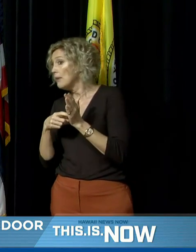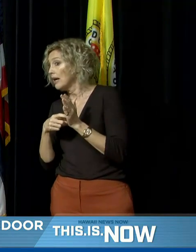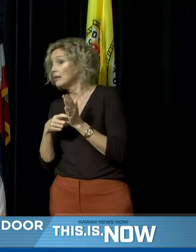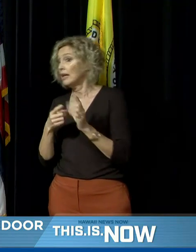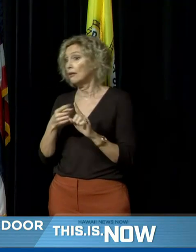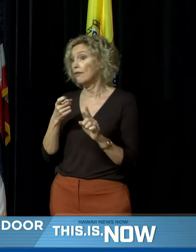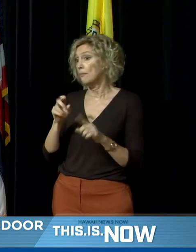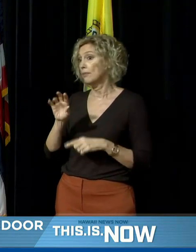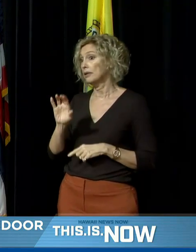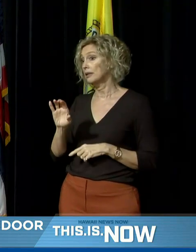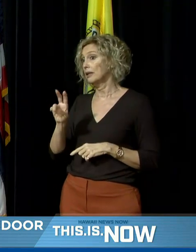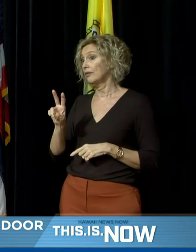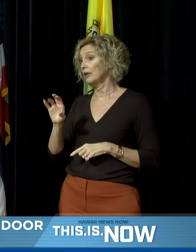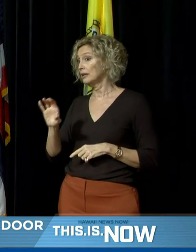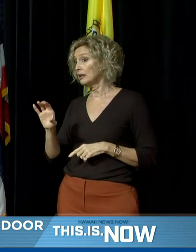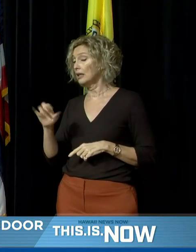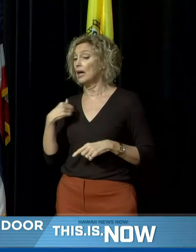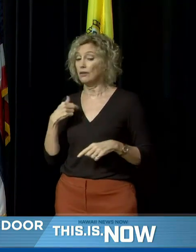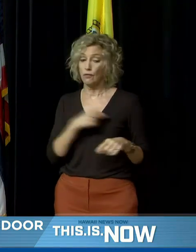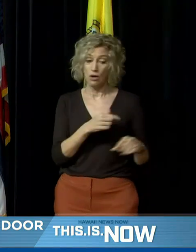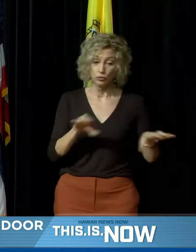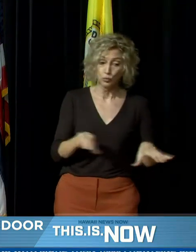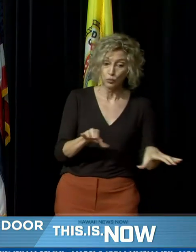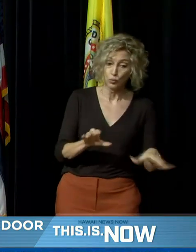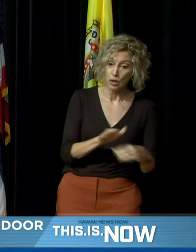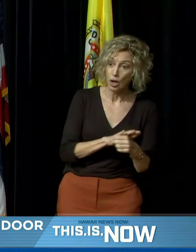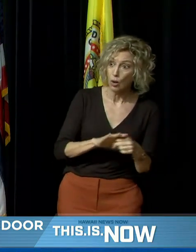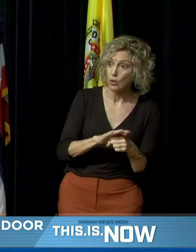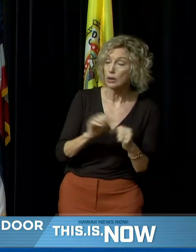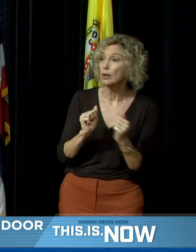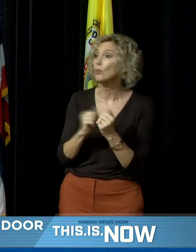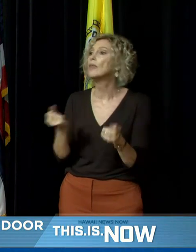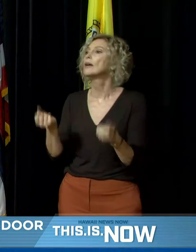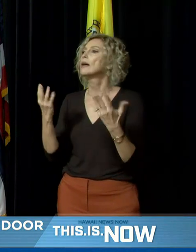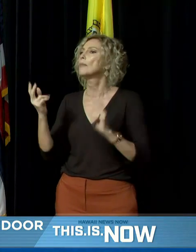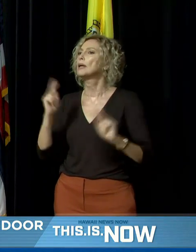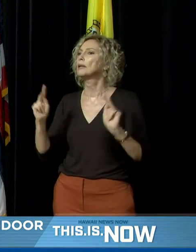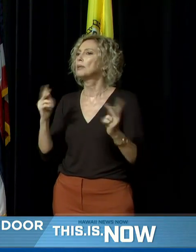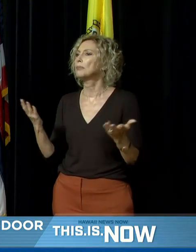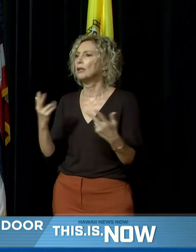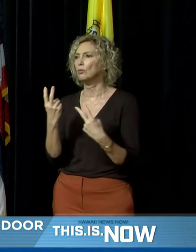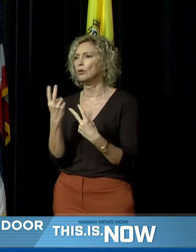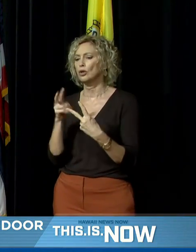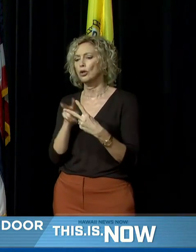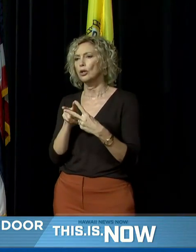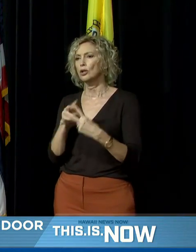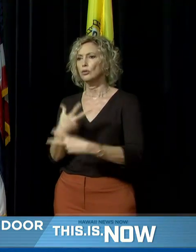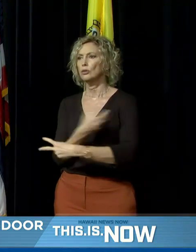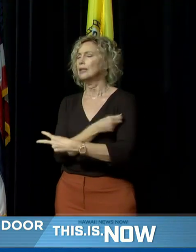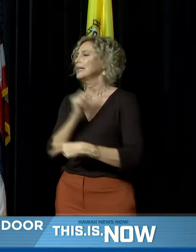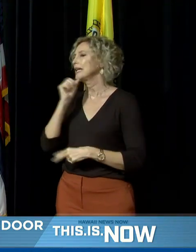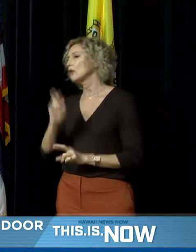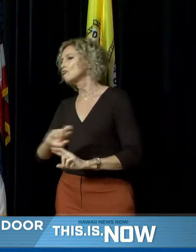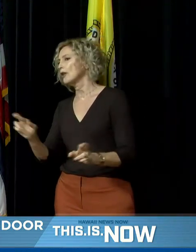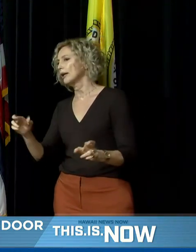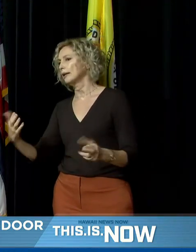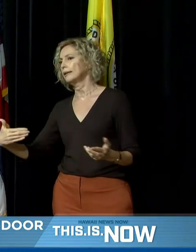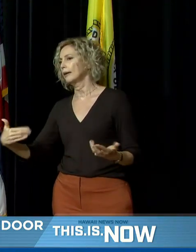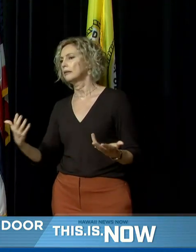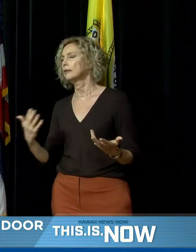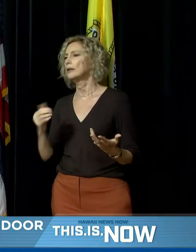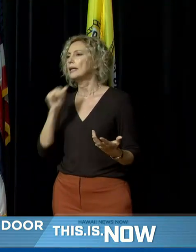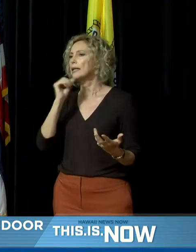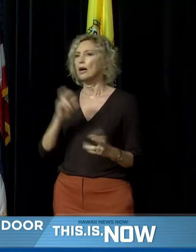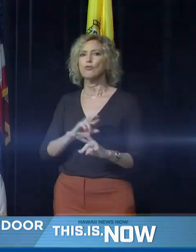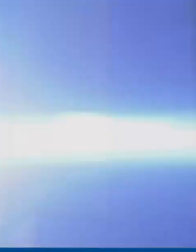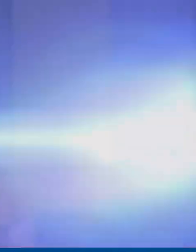the CDC and for us to do it locally, you know, with the number of people we have with two vaccines. So we're not ready to do that yet, and we're not